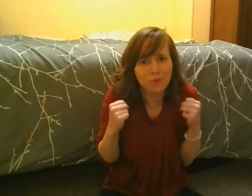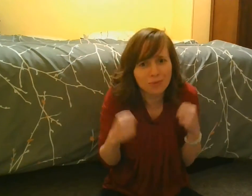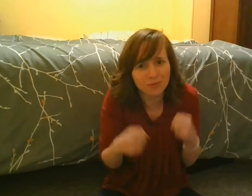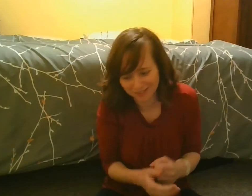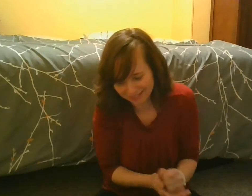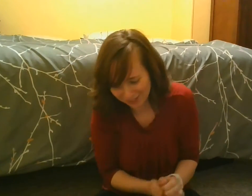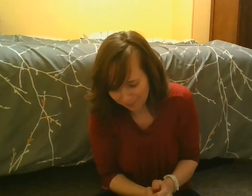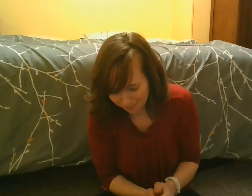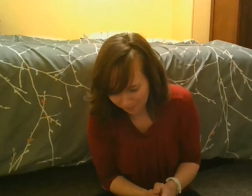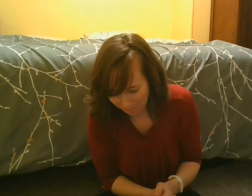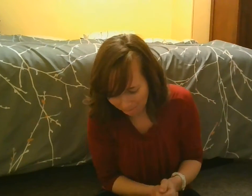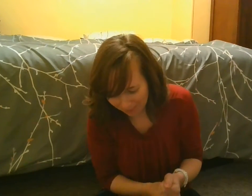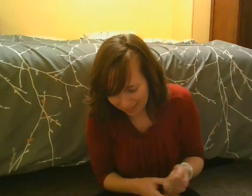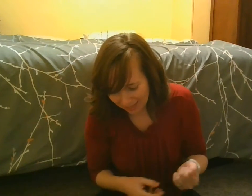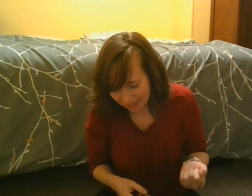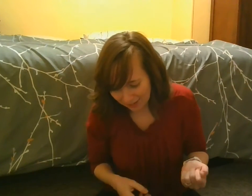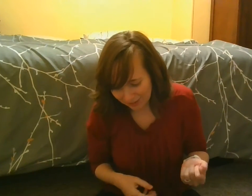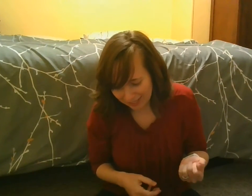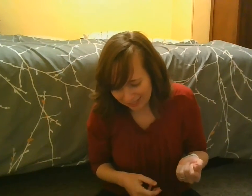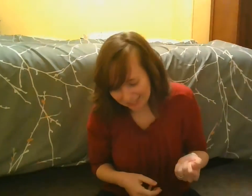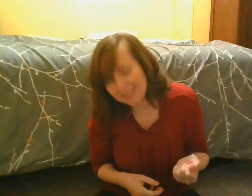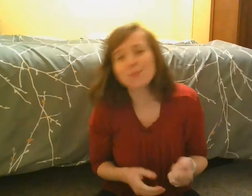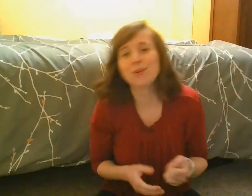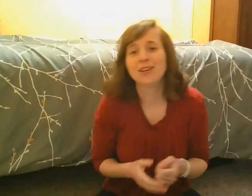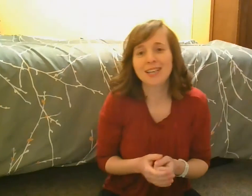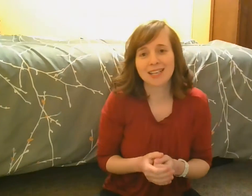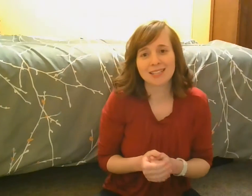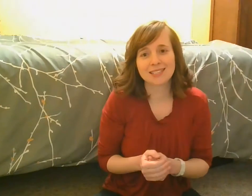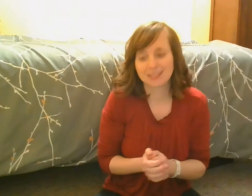cold. All right. Next one is,